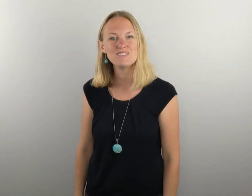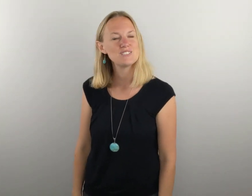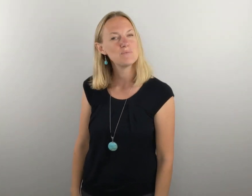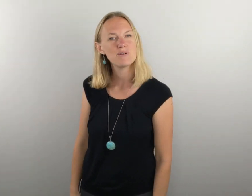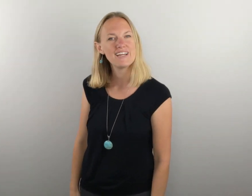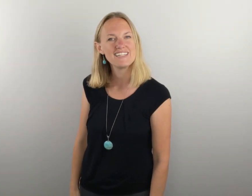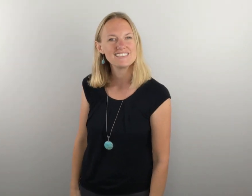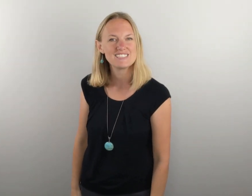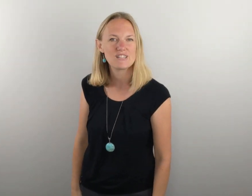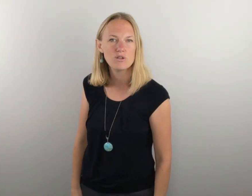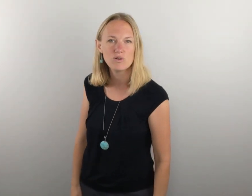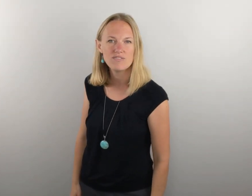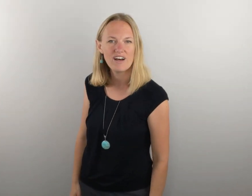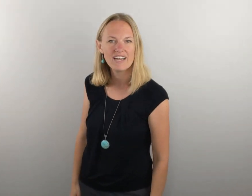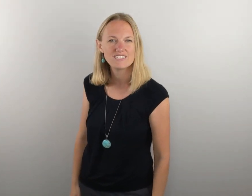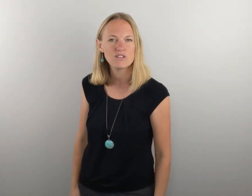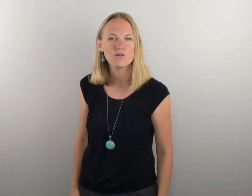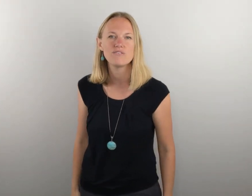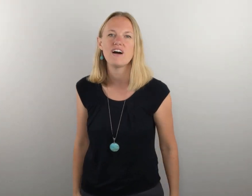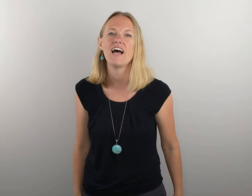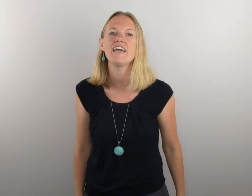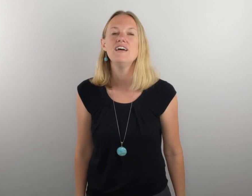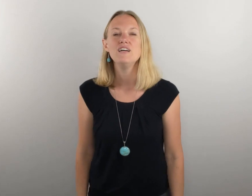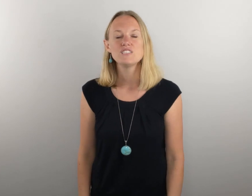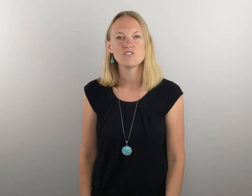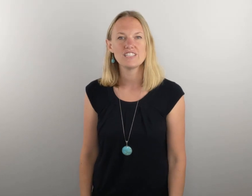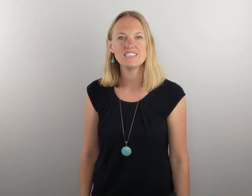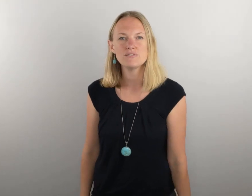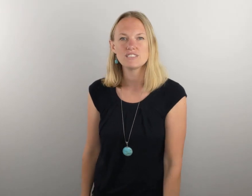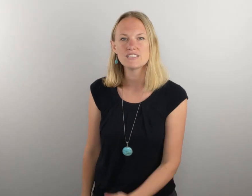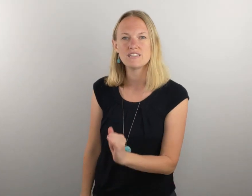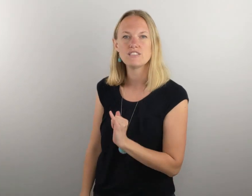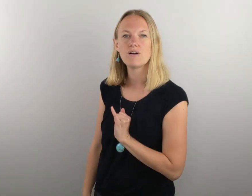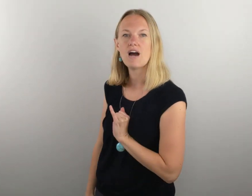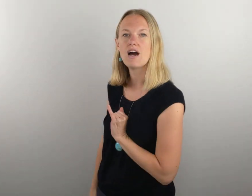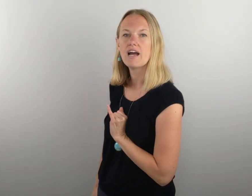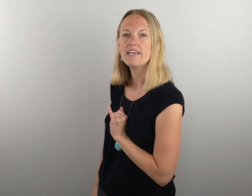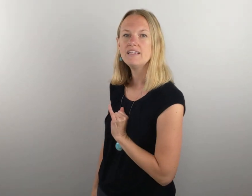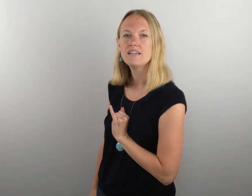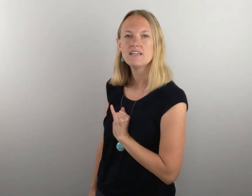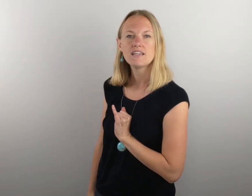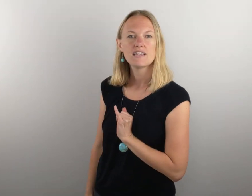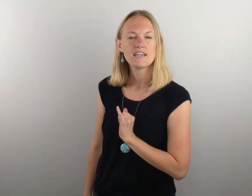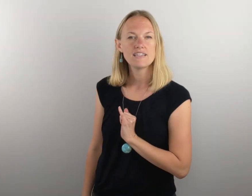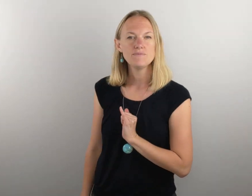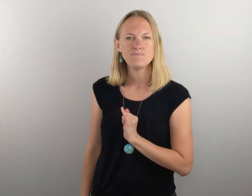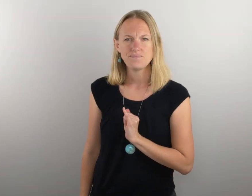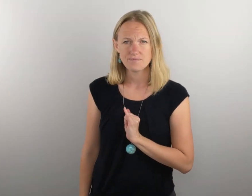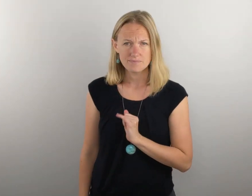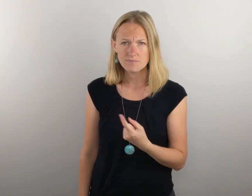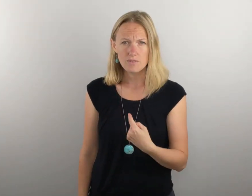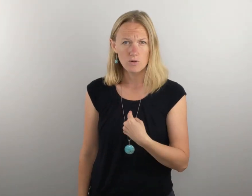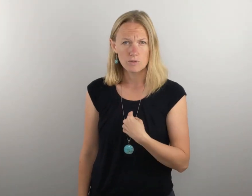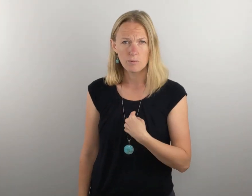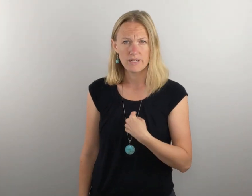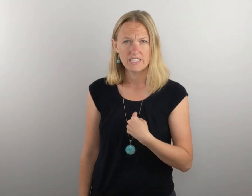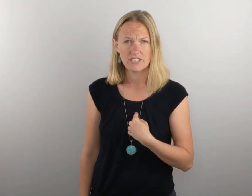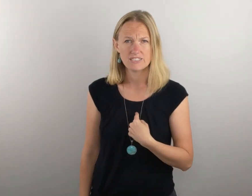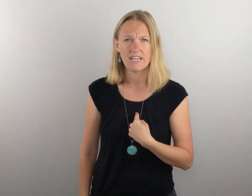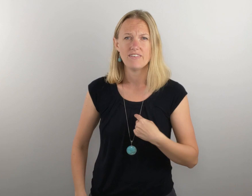to praise, to glorify, to glorify. So for this, we're just going to do I, okay? Or pointing to yourself. And